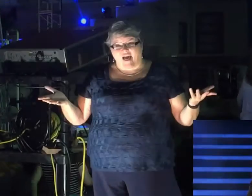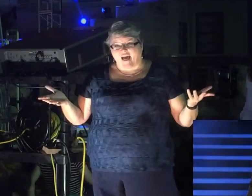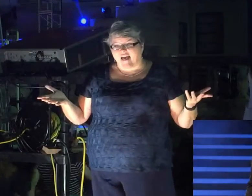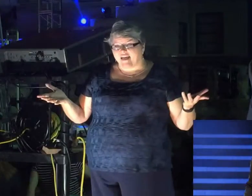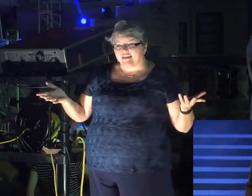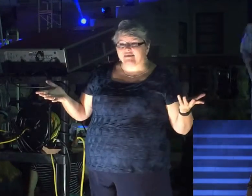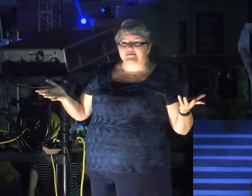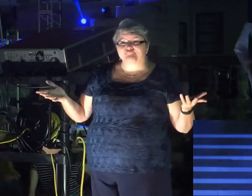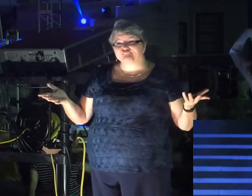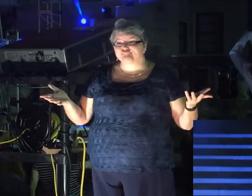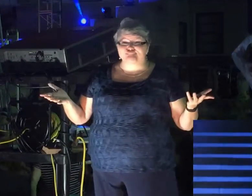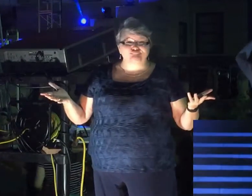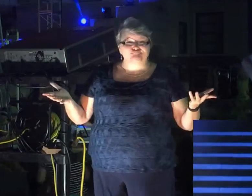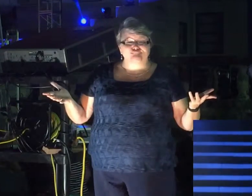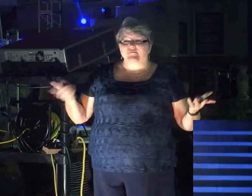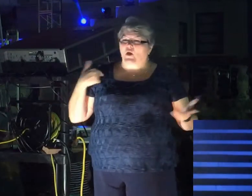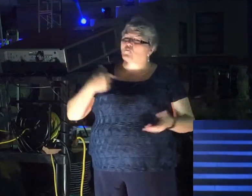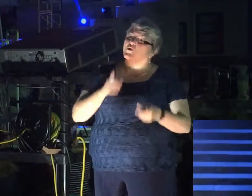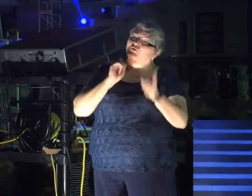Well,